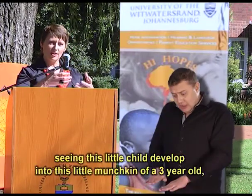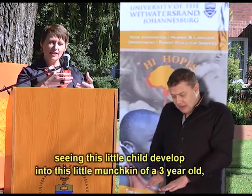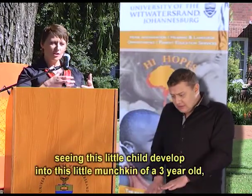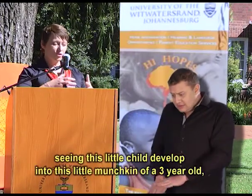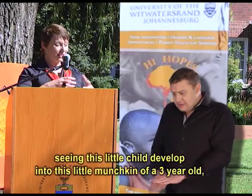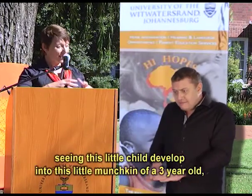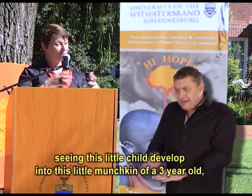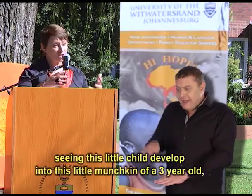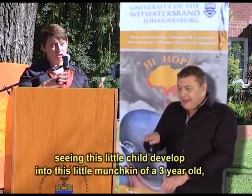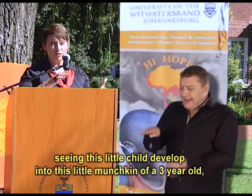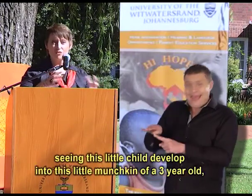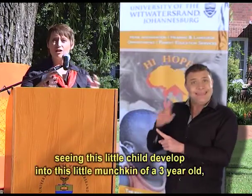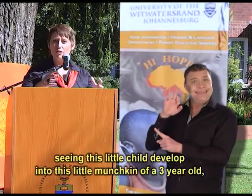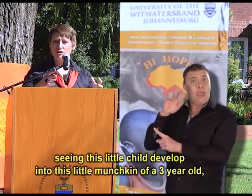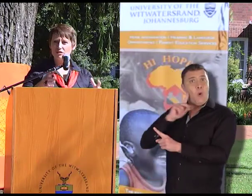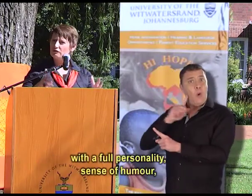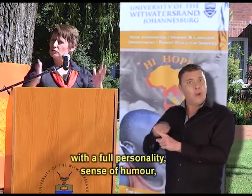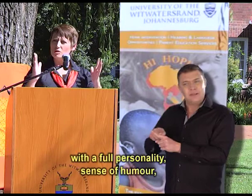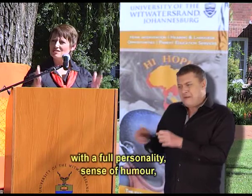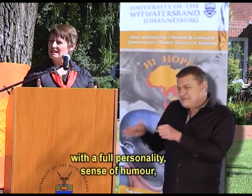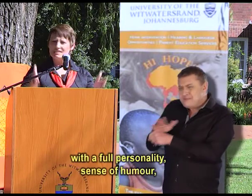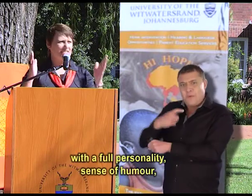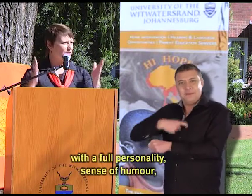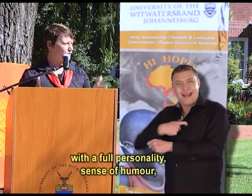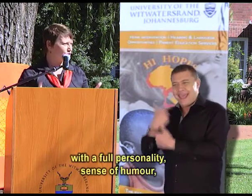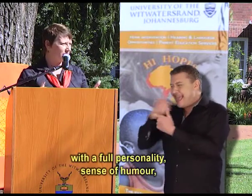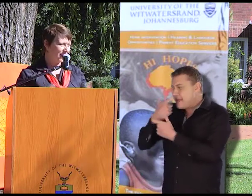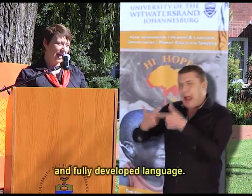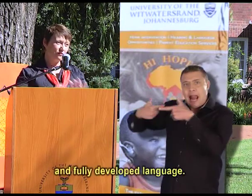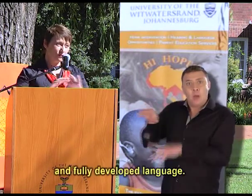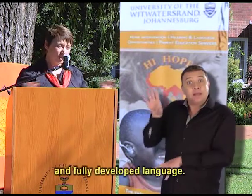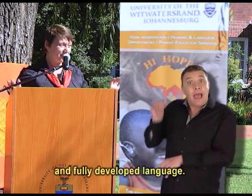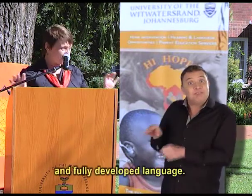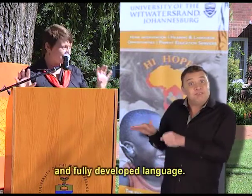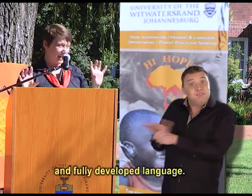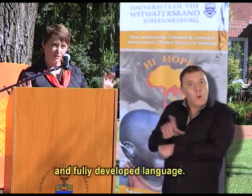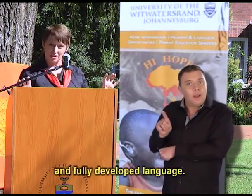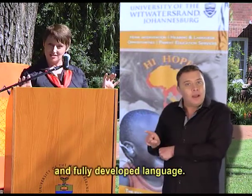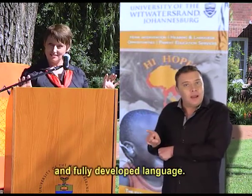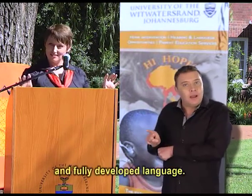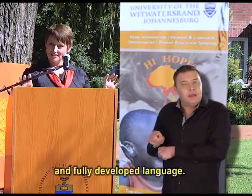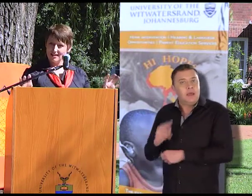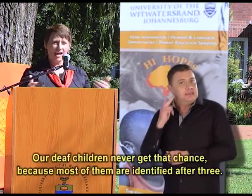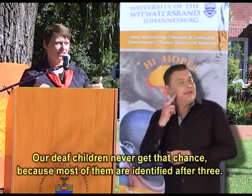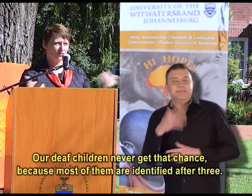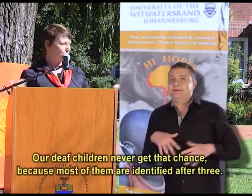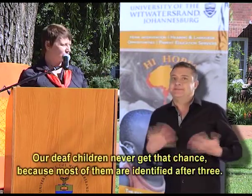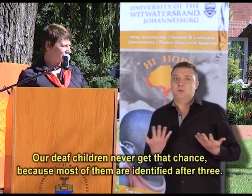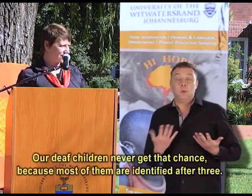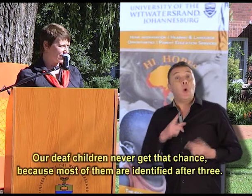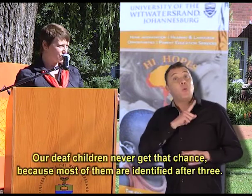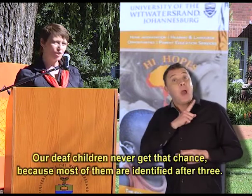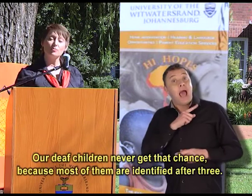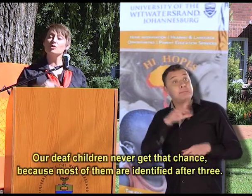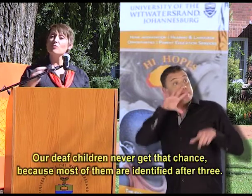develop into this little munchkin of a 3-year-old with a full personality, sense of humor, and fully developed language, our deaf children